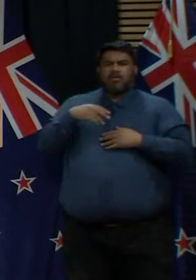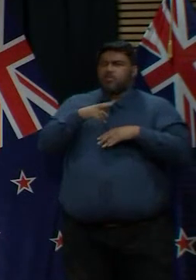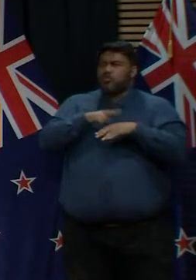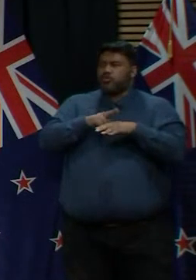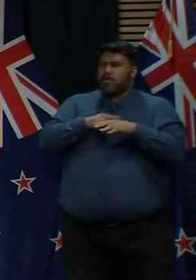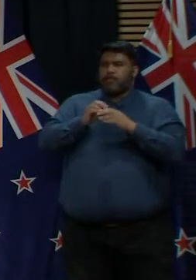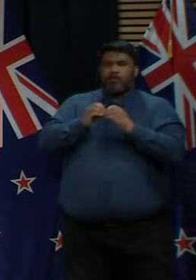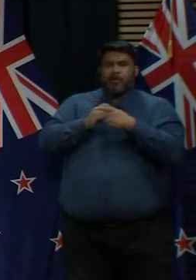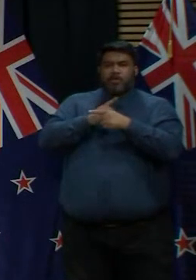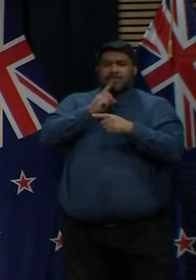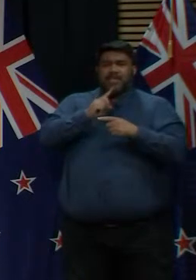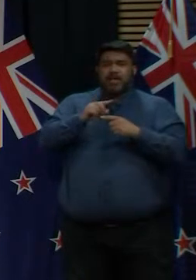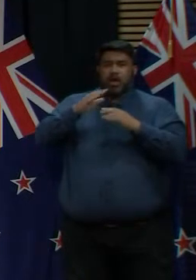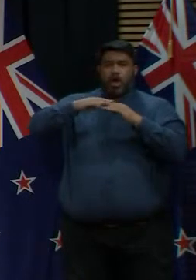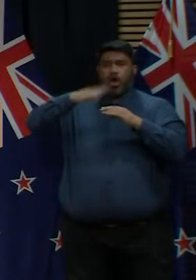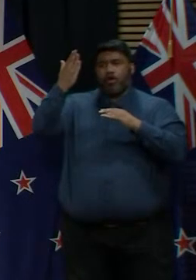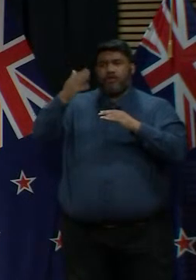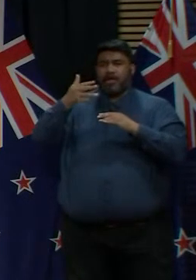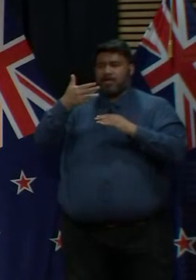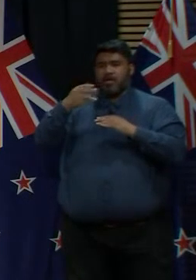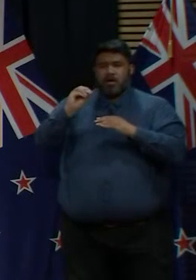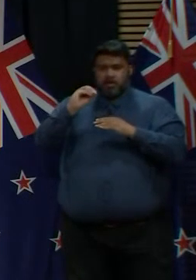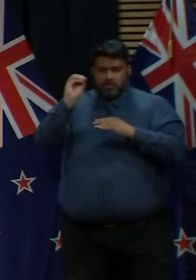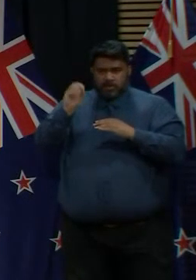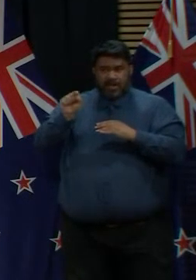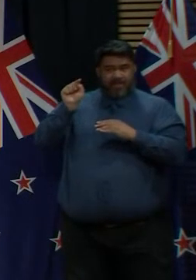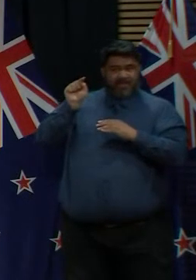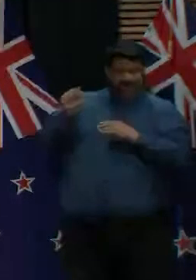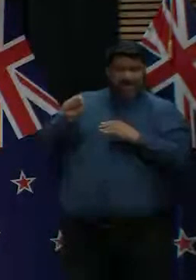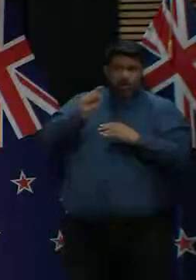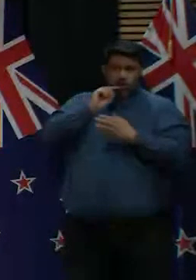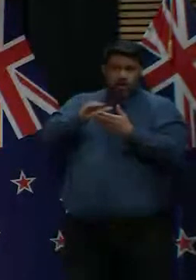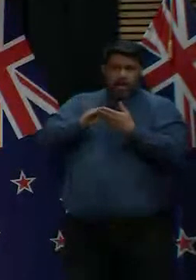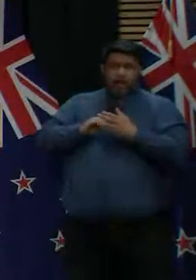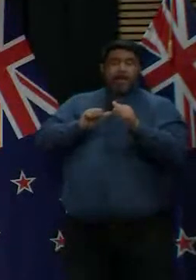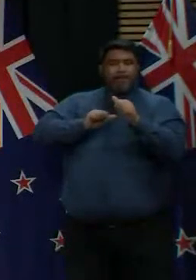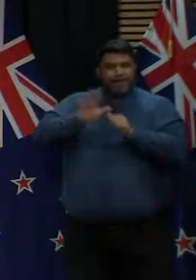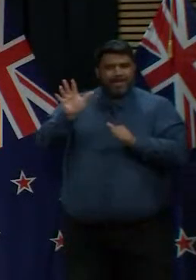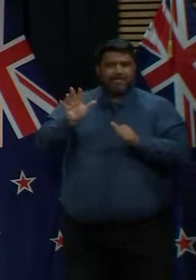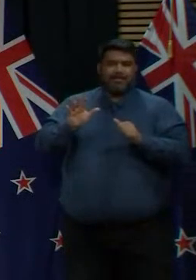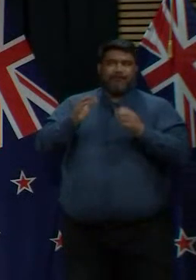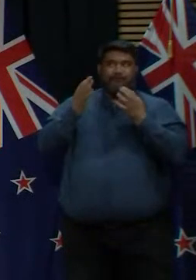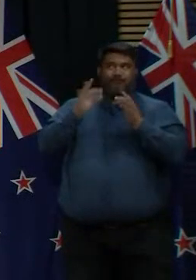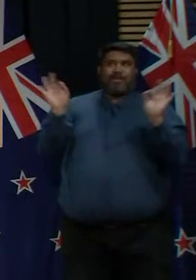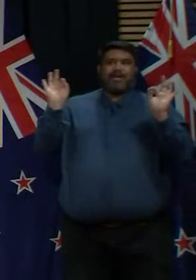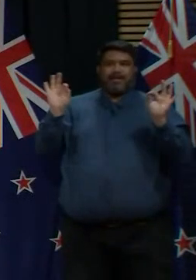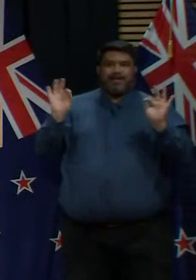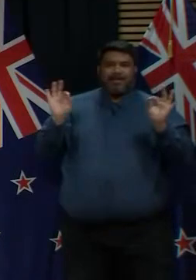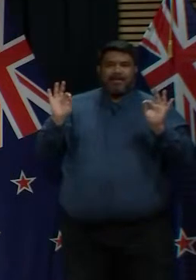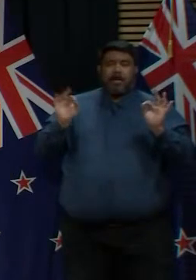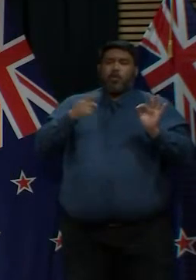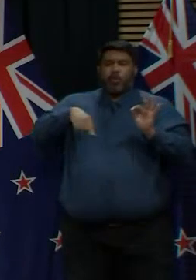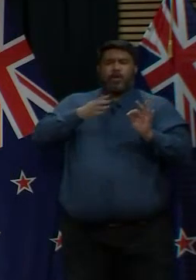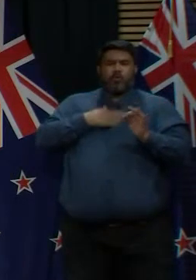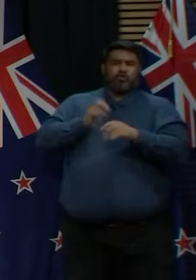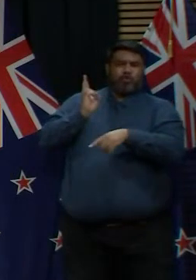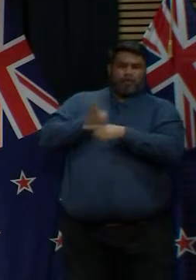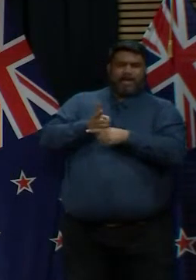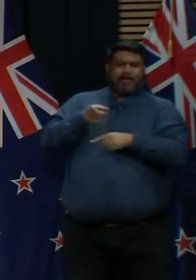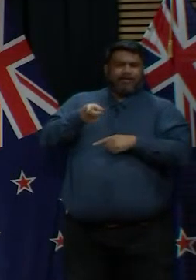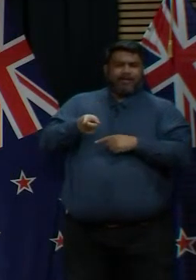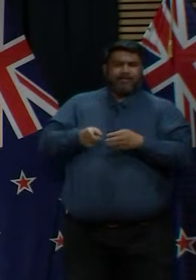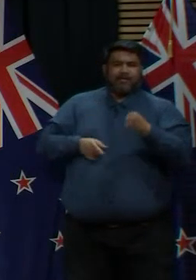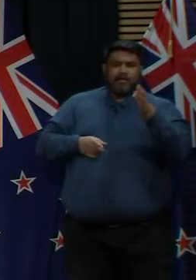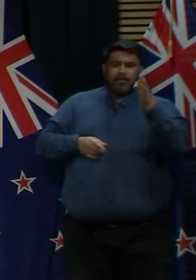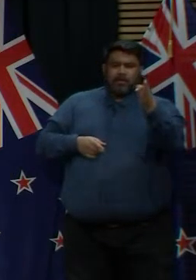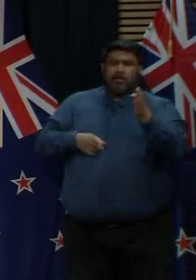plus. Those are the kinds of numbers that give you the most freedom possible. And so that's where we should be aiming for. Let's be top of the table. Does